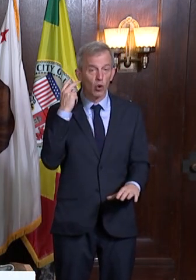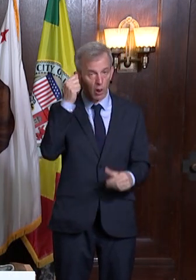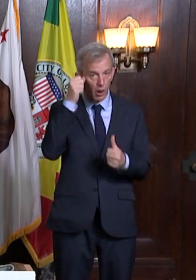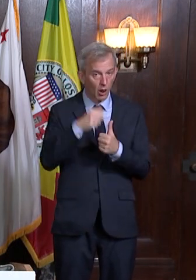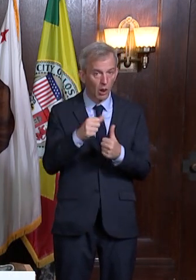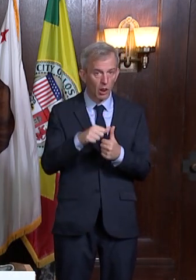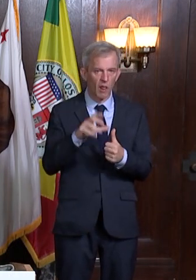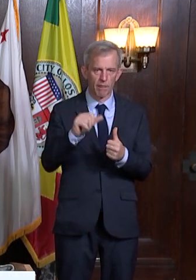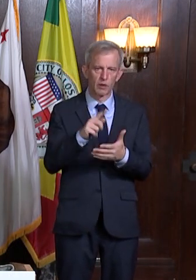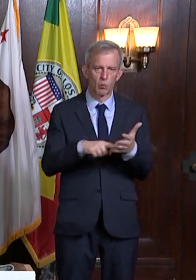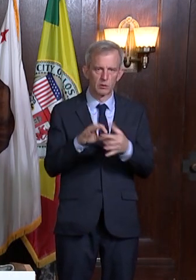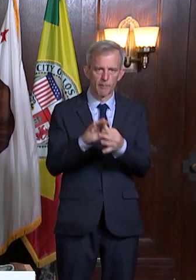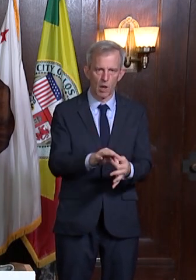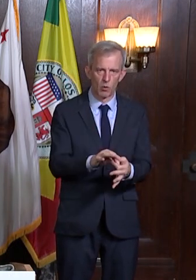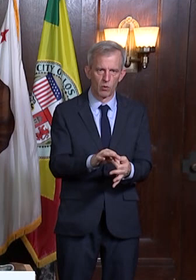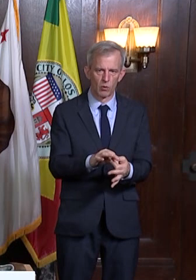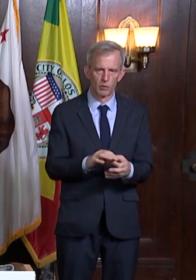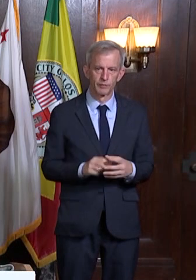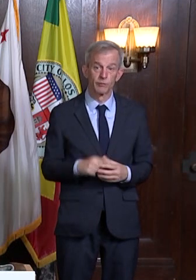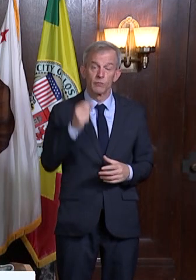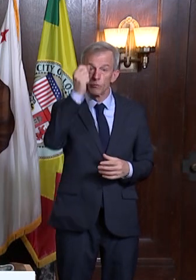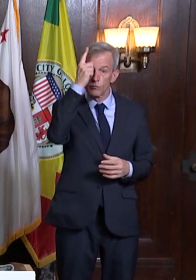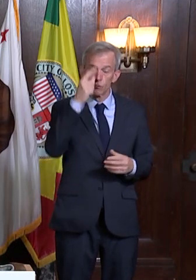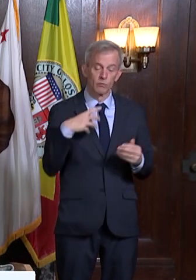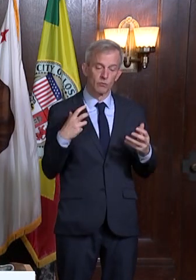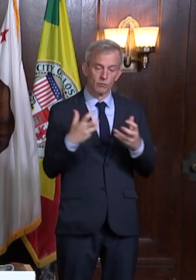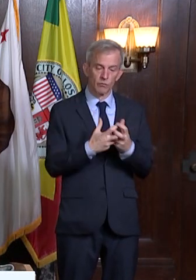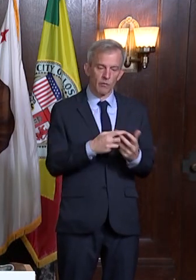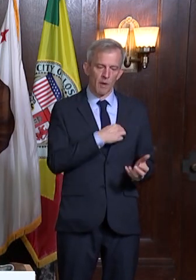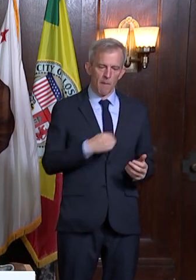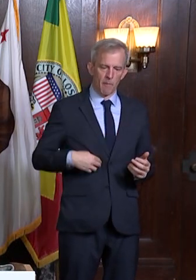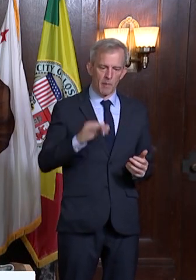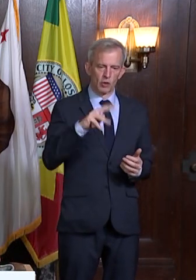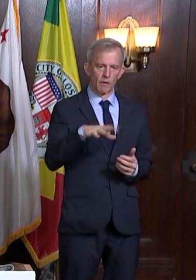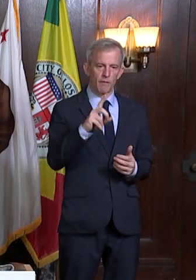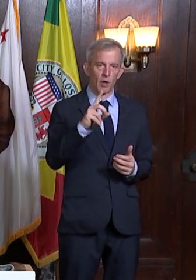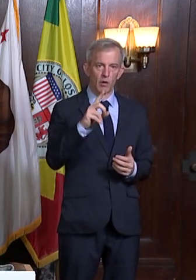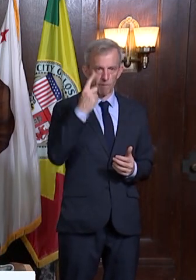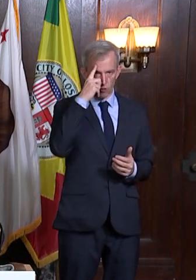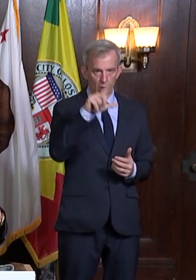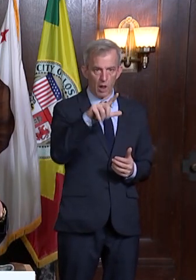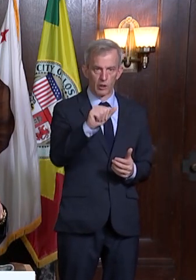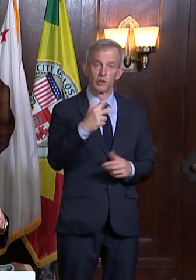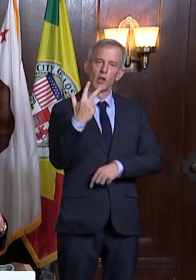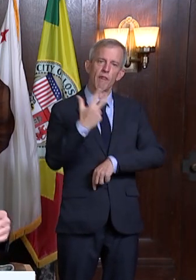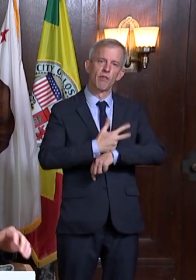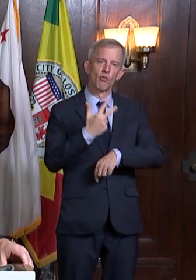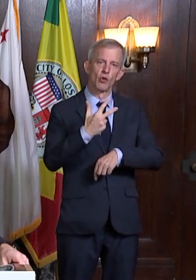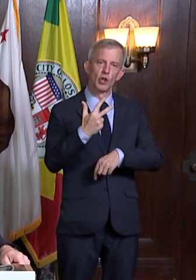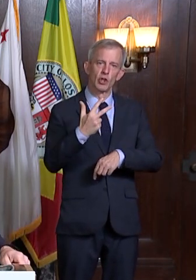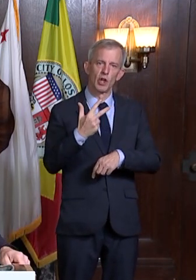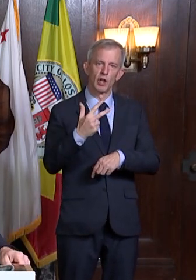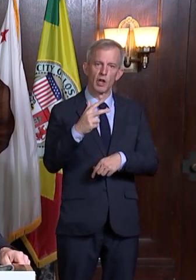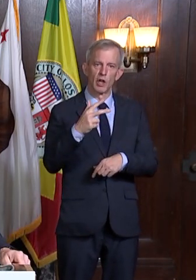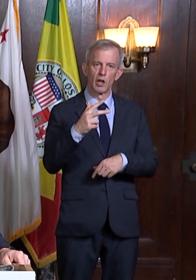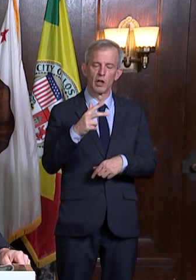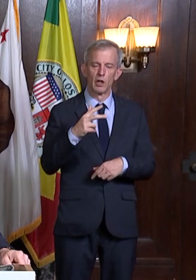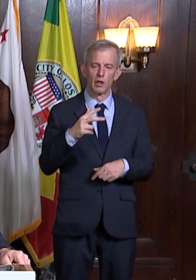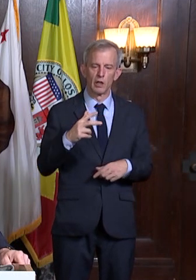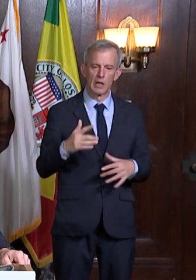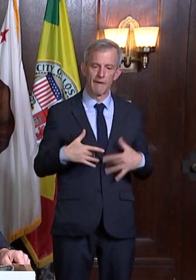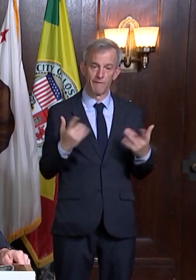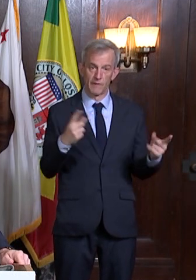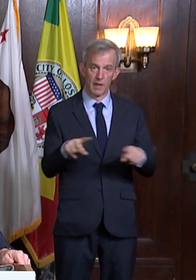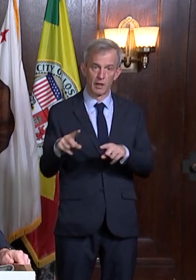you. This is in partnership with the Mayor's Fund for Los Angeles, a 3-day virtual and physical event that starts